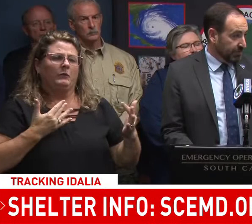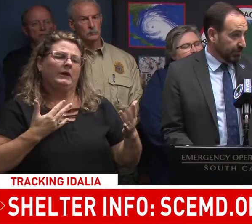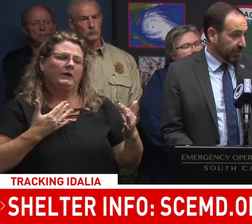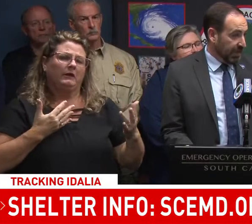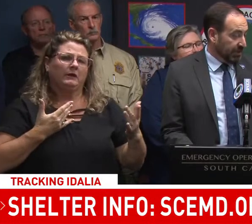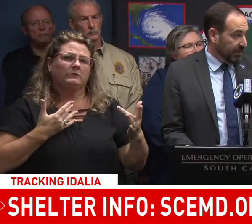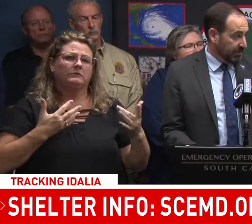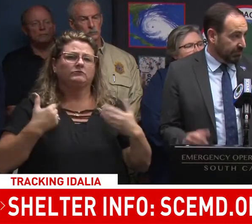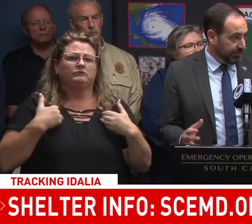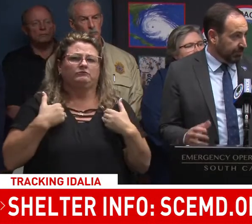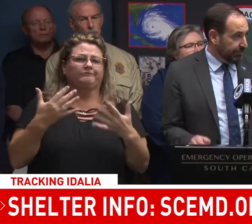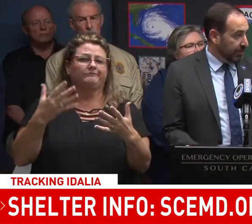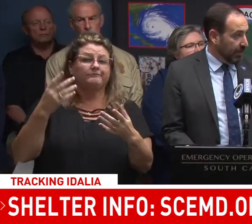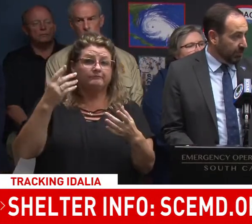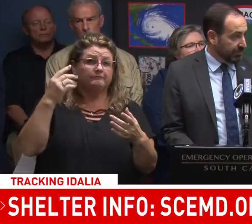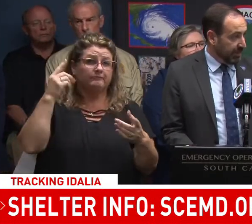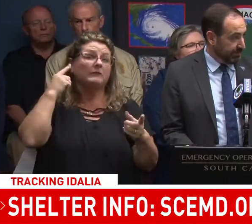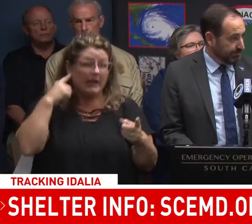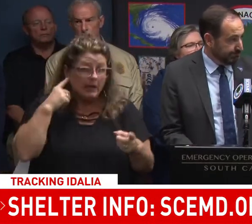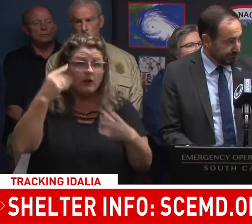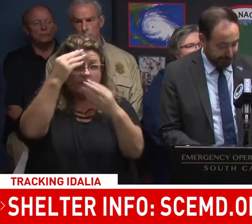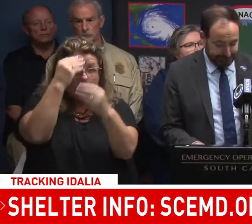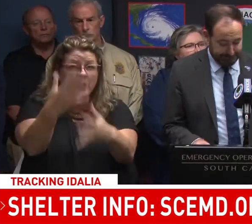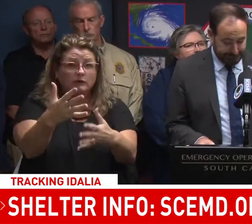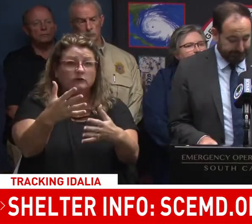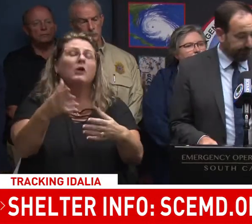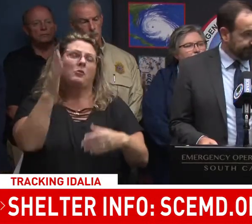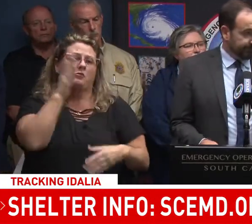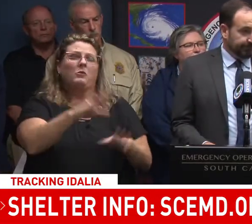information from the county and to figure out what's next.